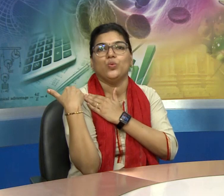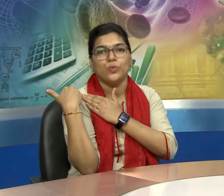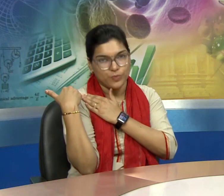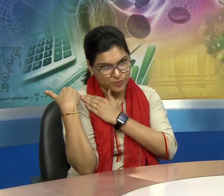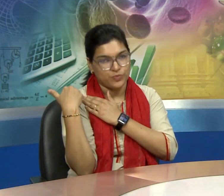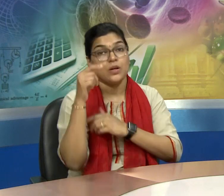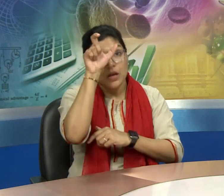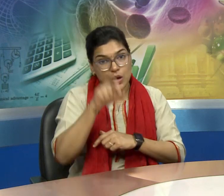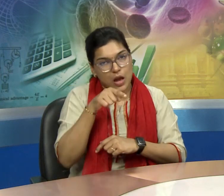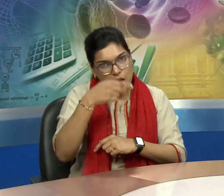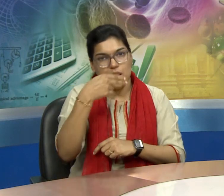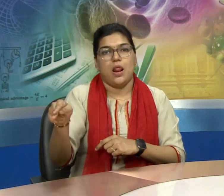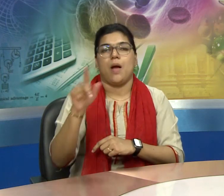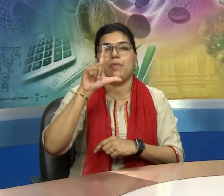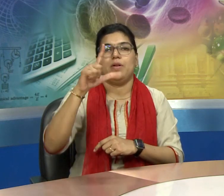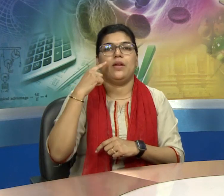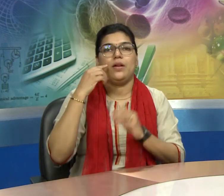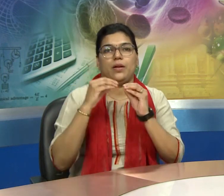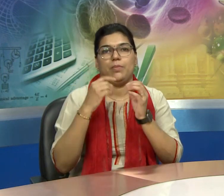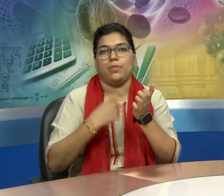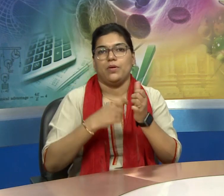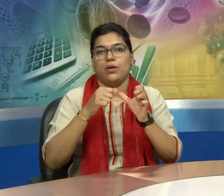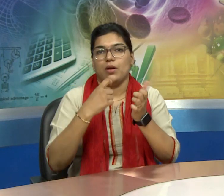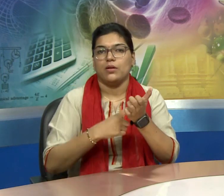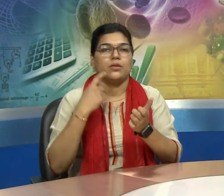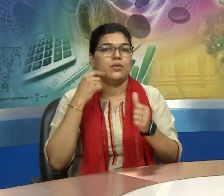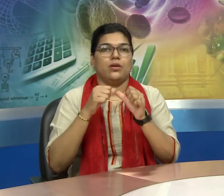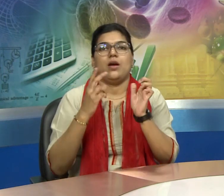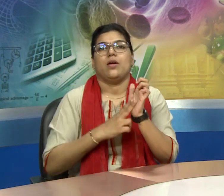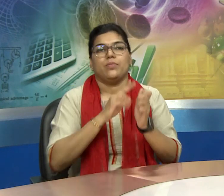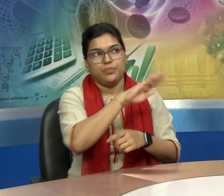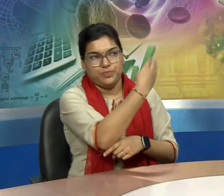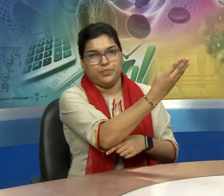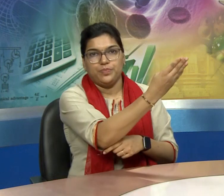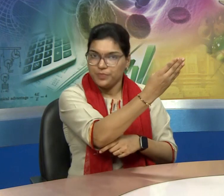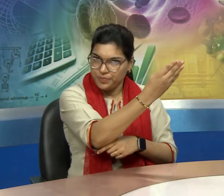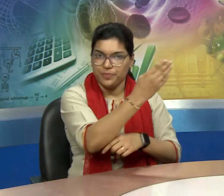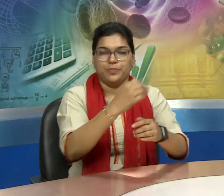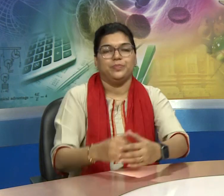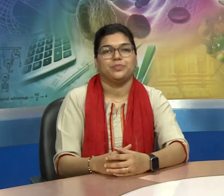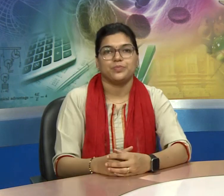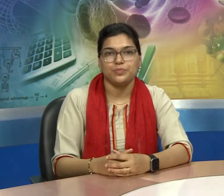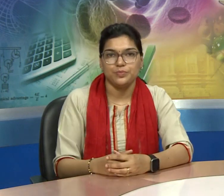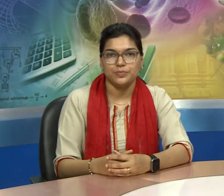where the book is kept. So librarian is that person's name who works in the library.